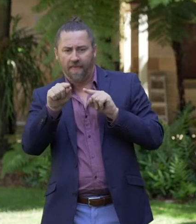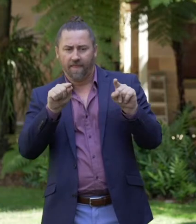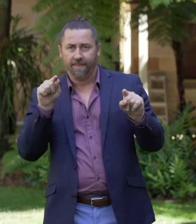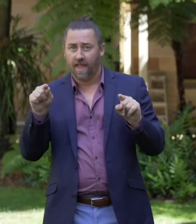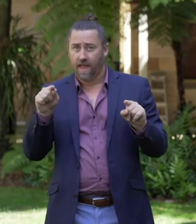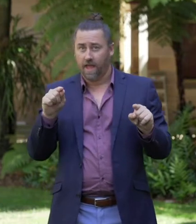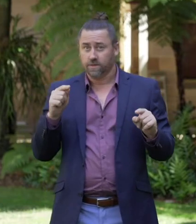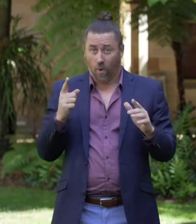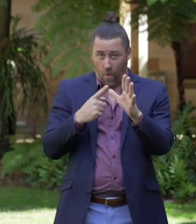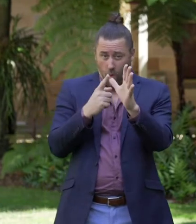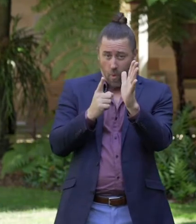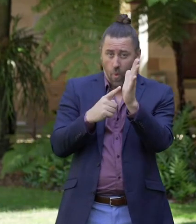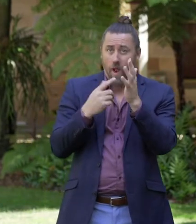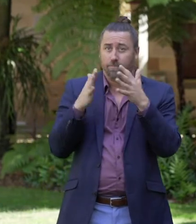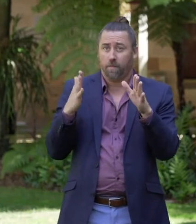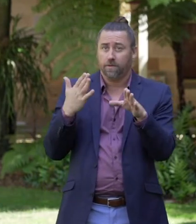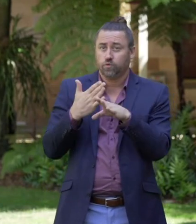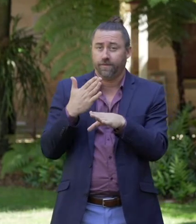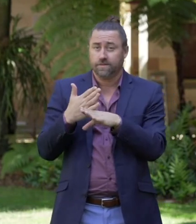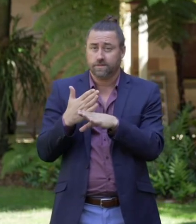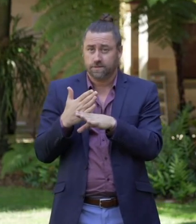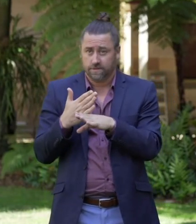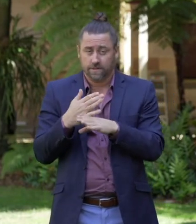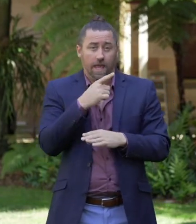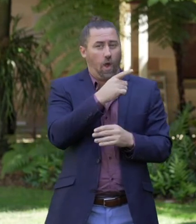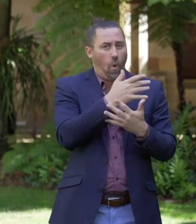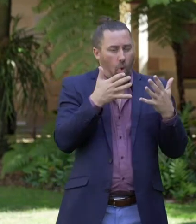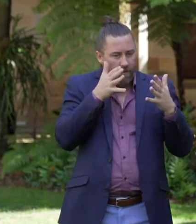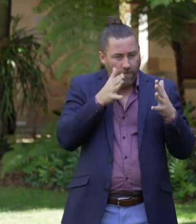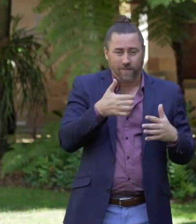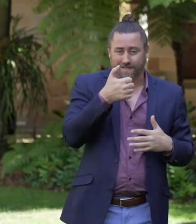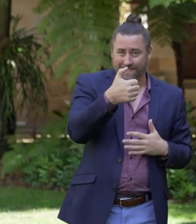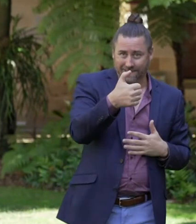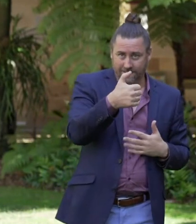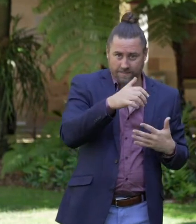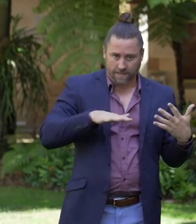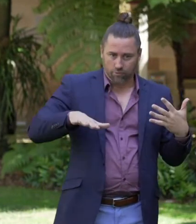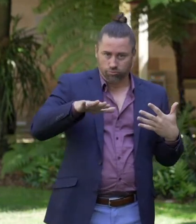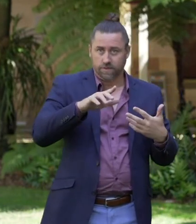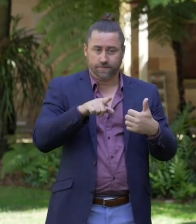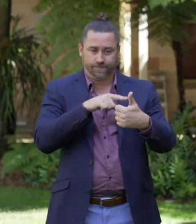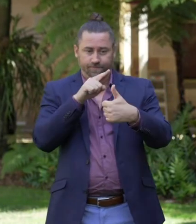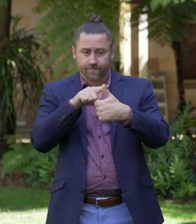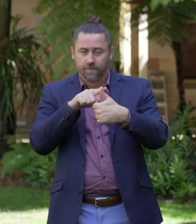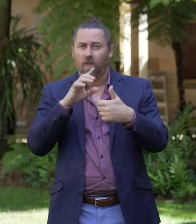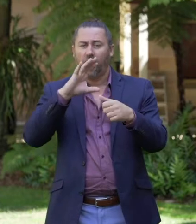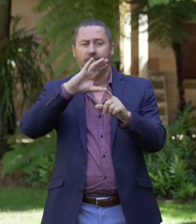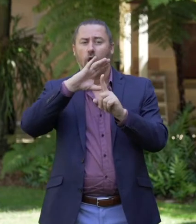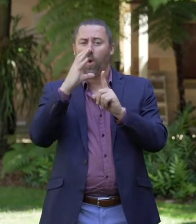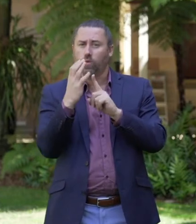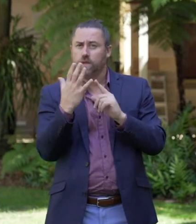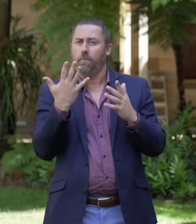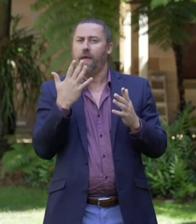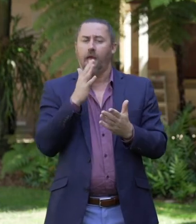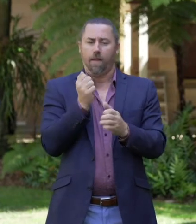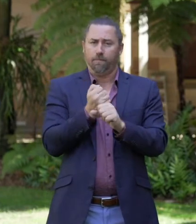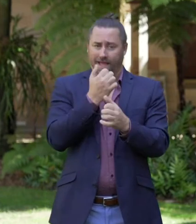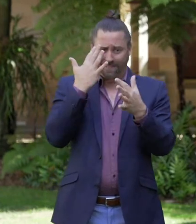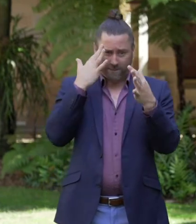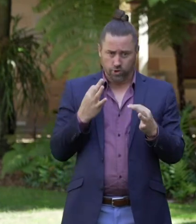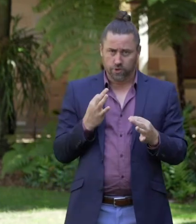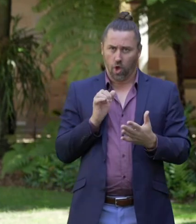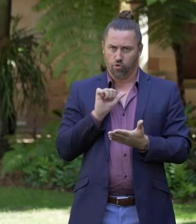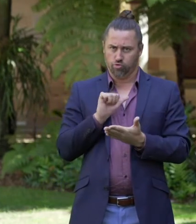and entities. He will look at six key areas: the culture of the public sector in ensuring ethical decision-making